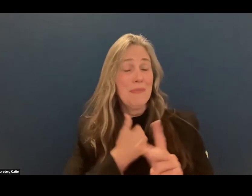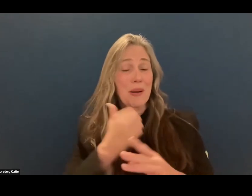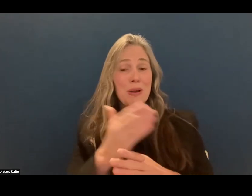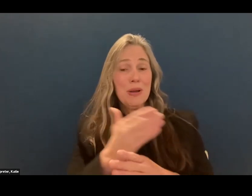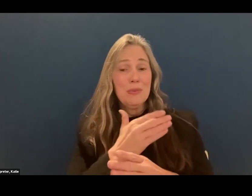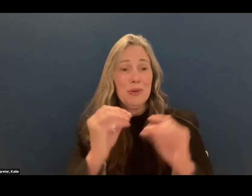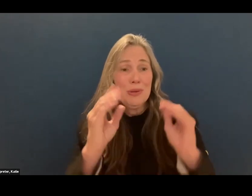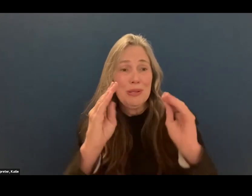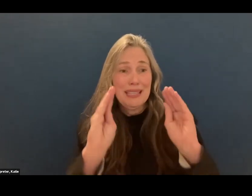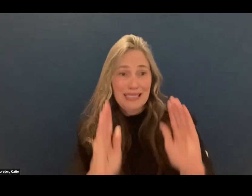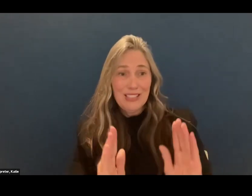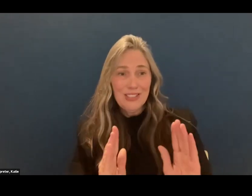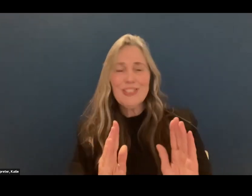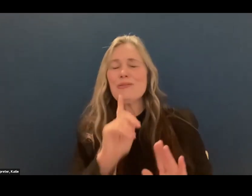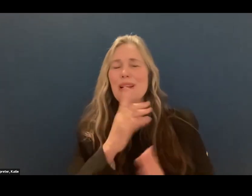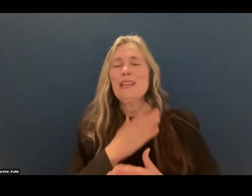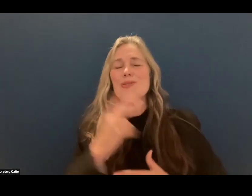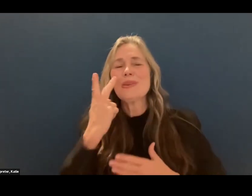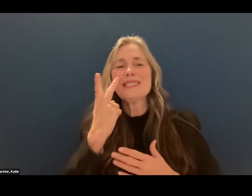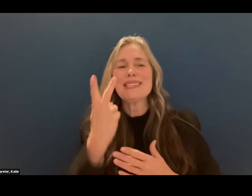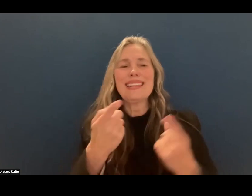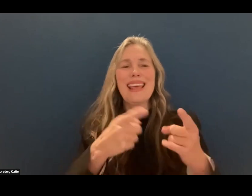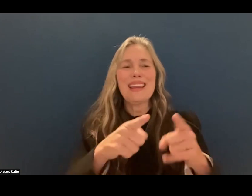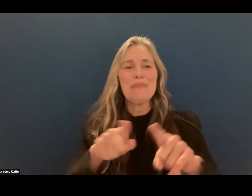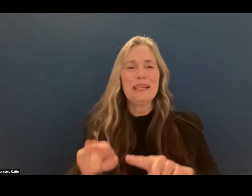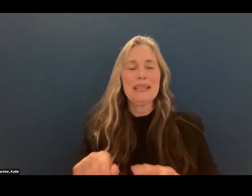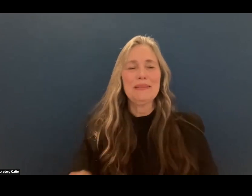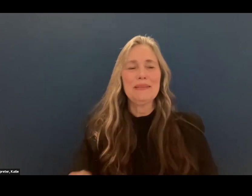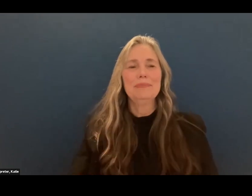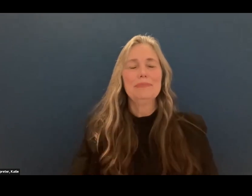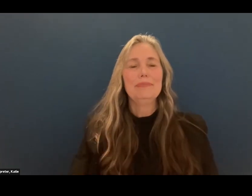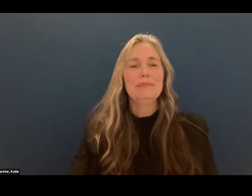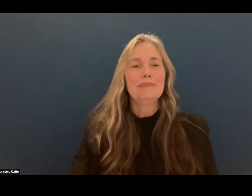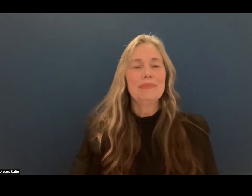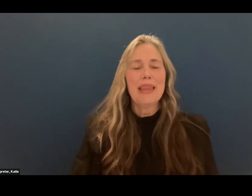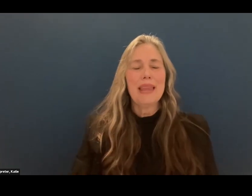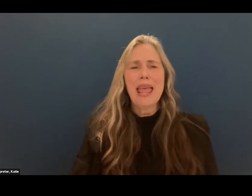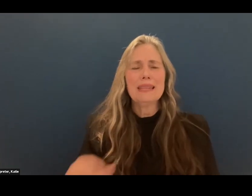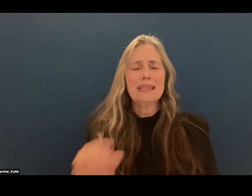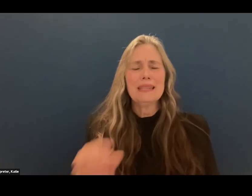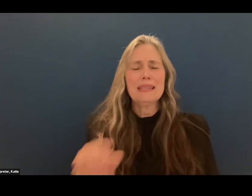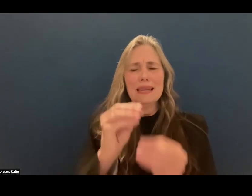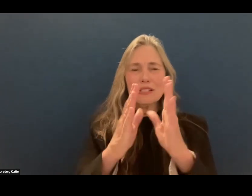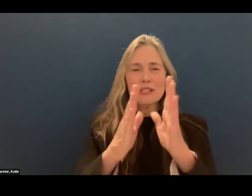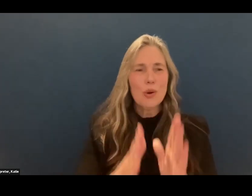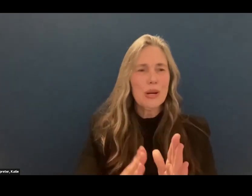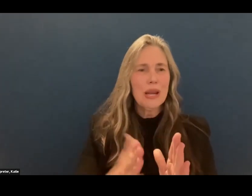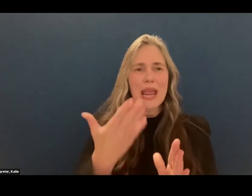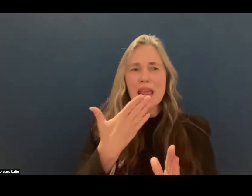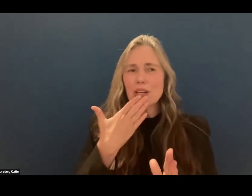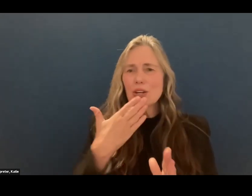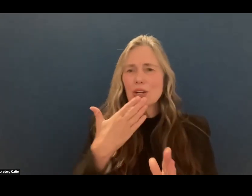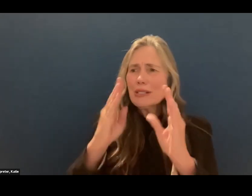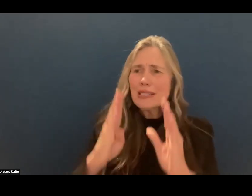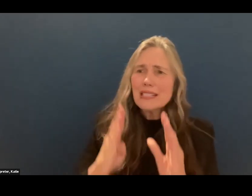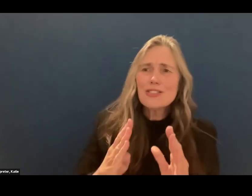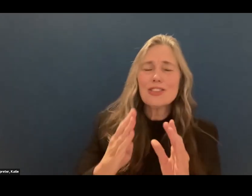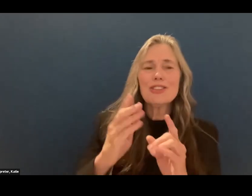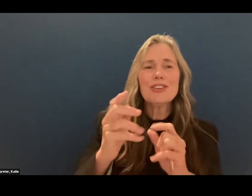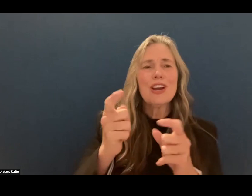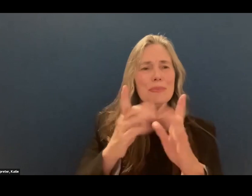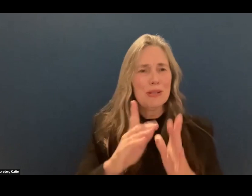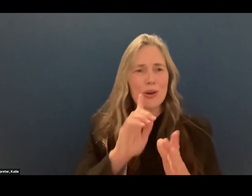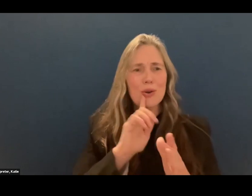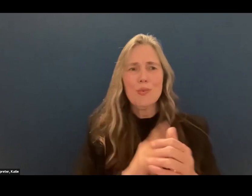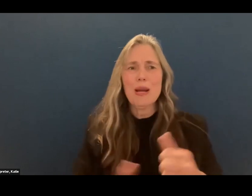going on. And custodians, any good teacher, administrator, school leader knows that the